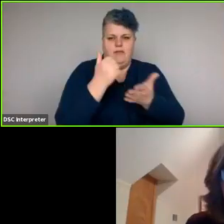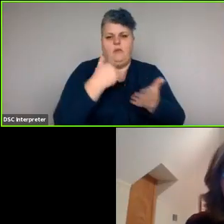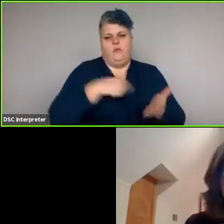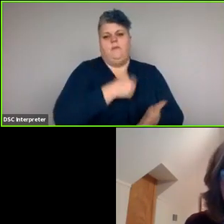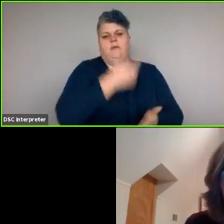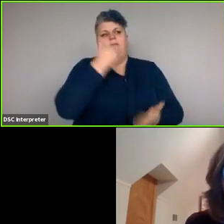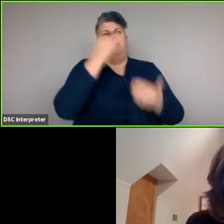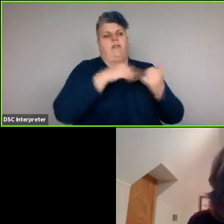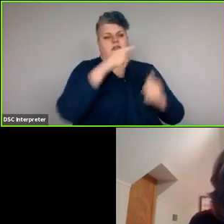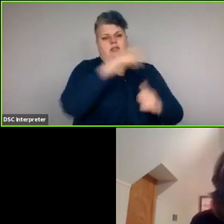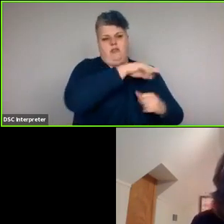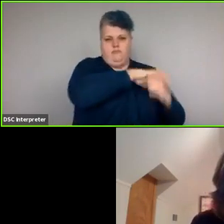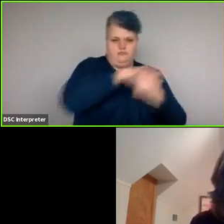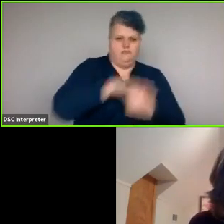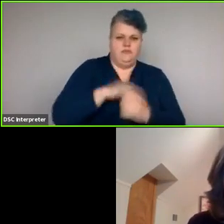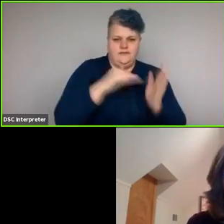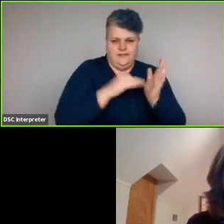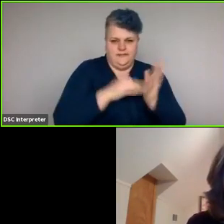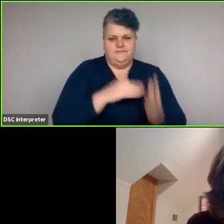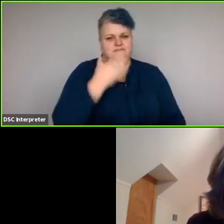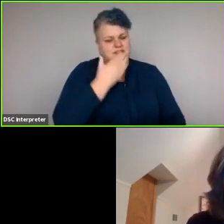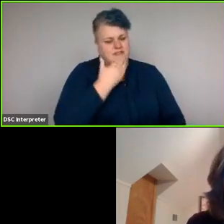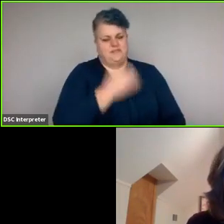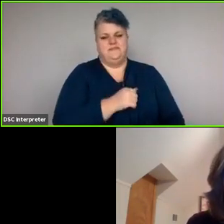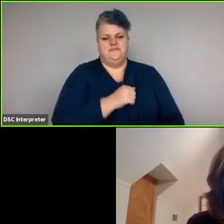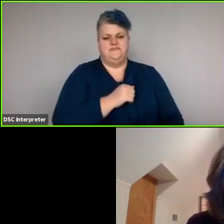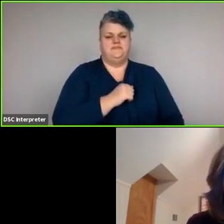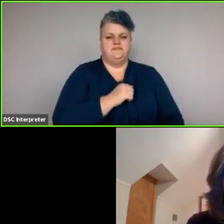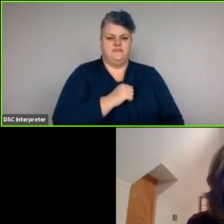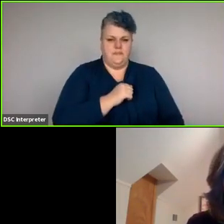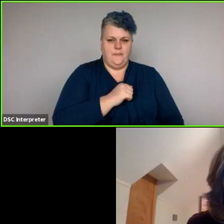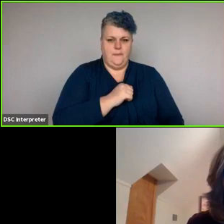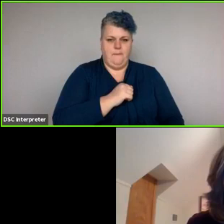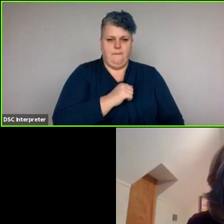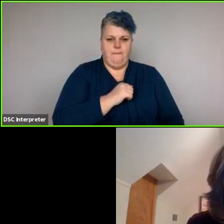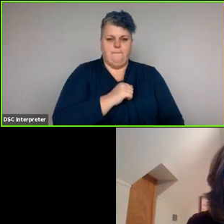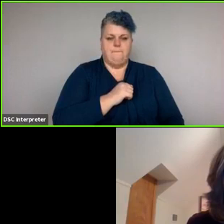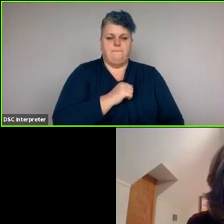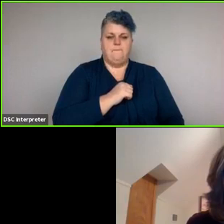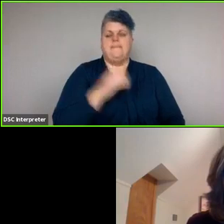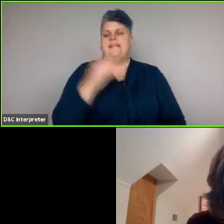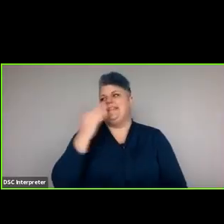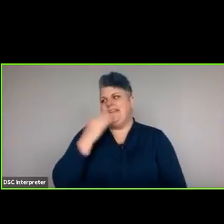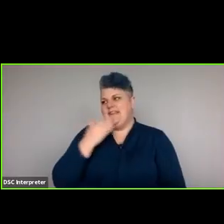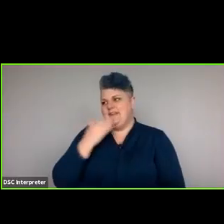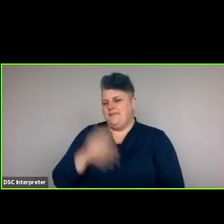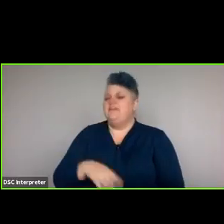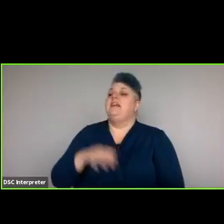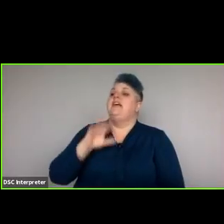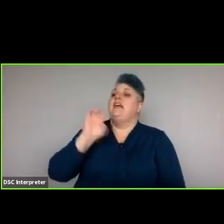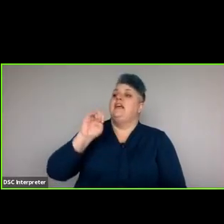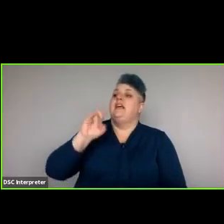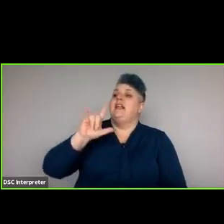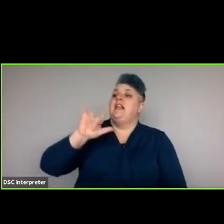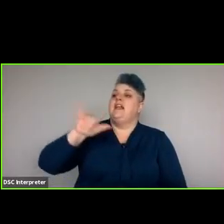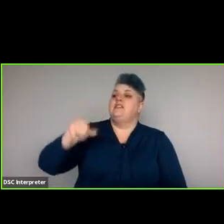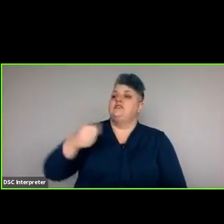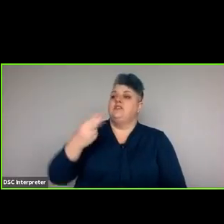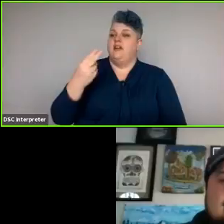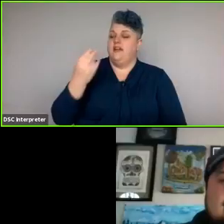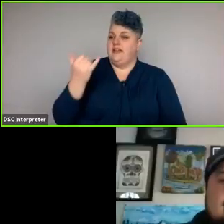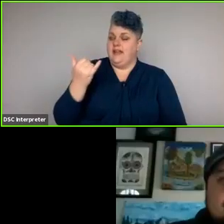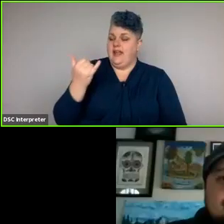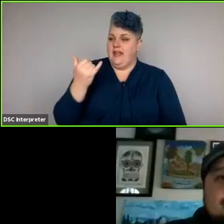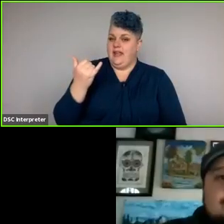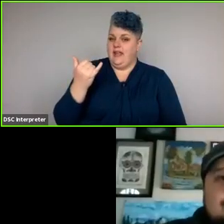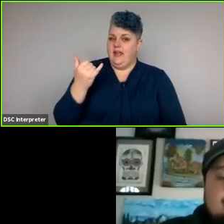Thank you so much. Thank you, Mary. Appreciate that. And Elijah, would like to go to you right now. We